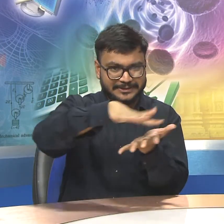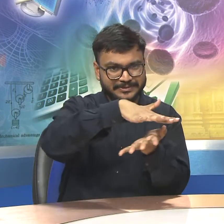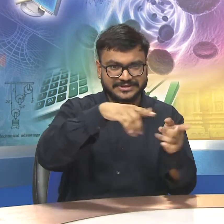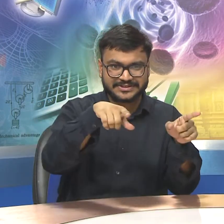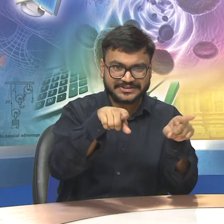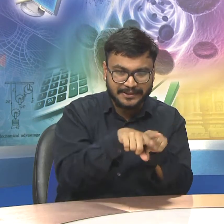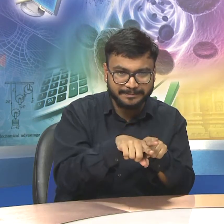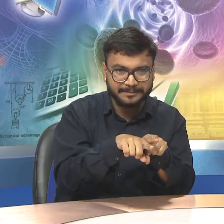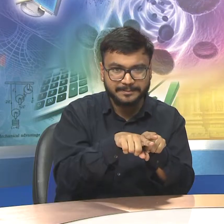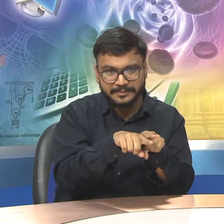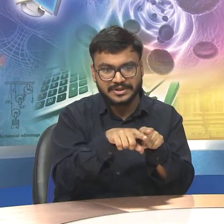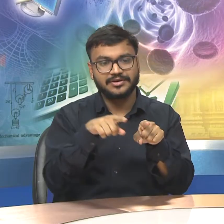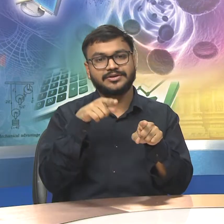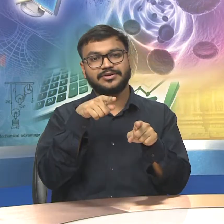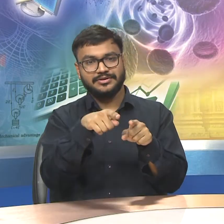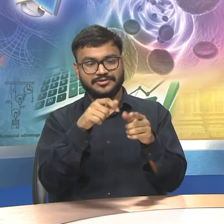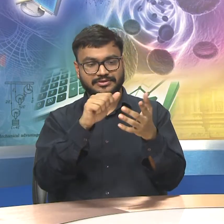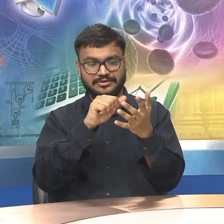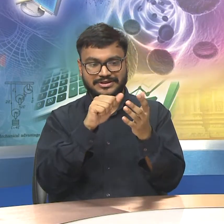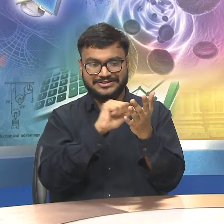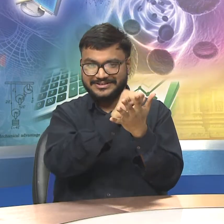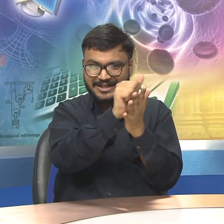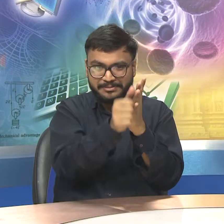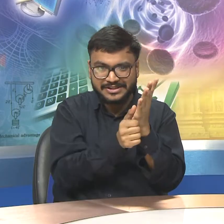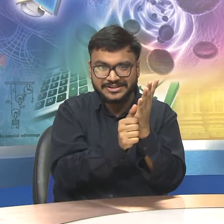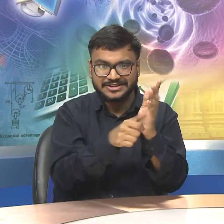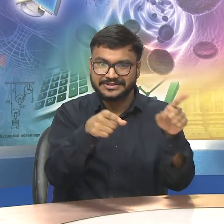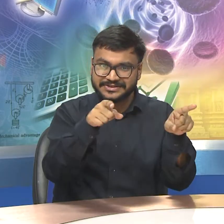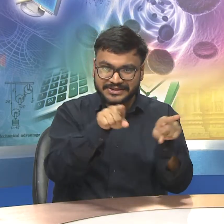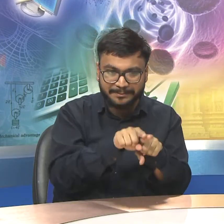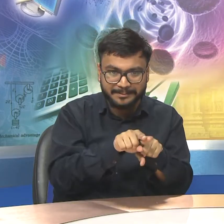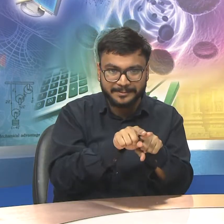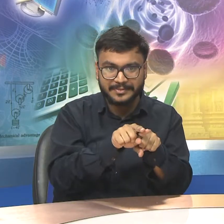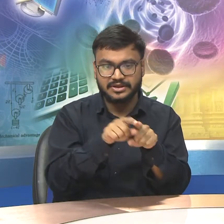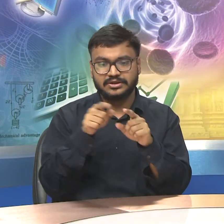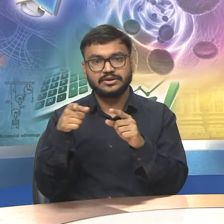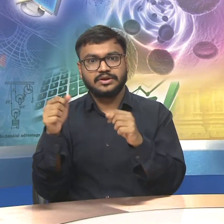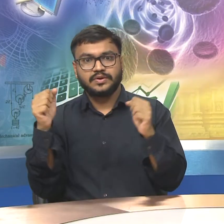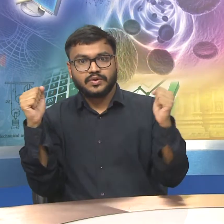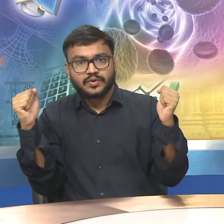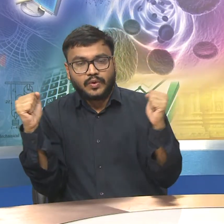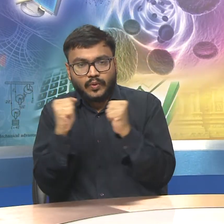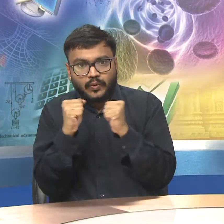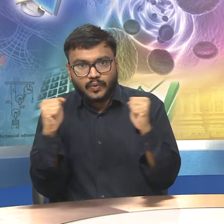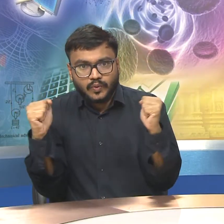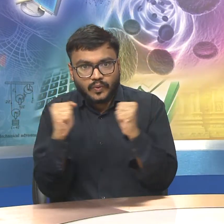sign, place of articulation is same, hand shape is same,